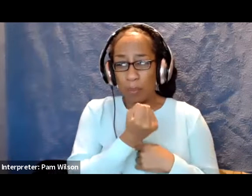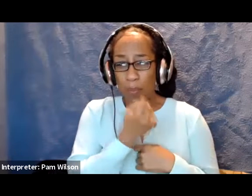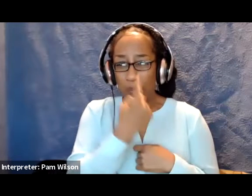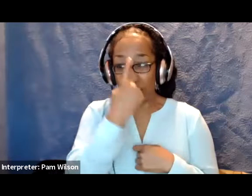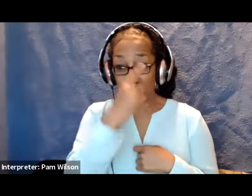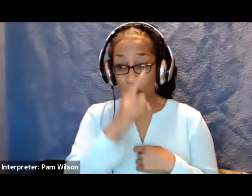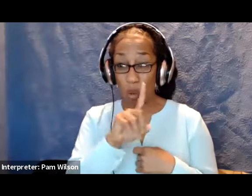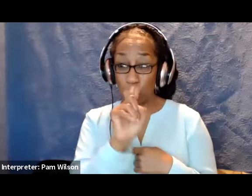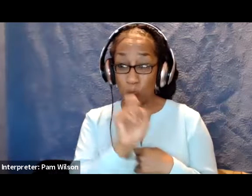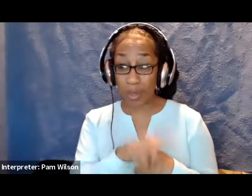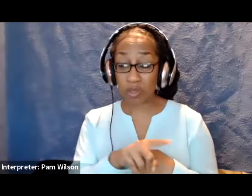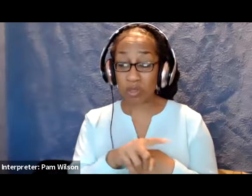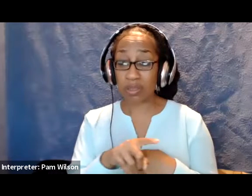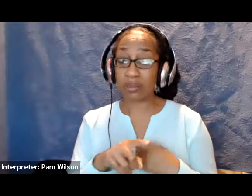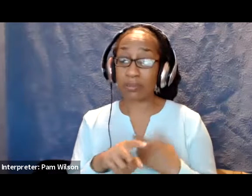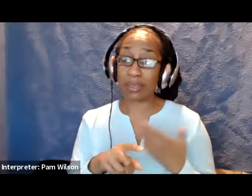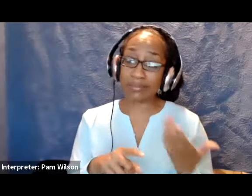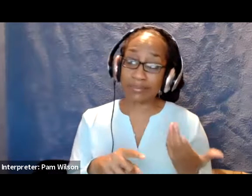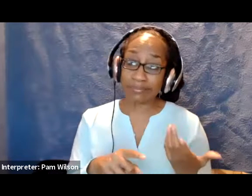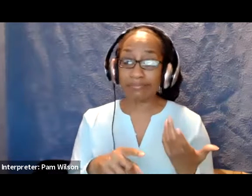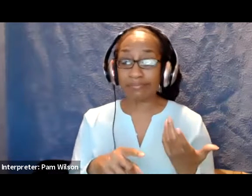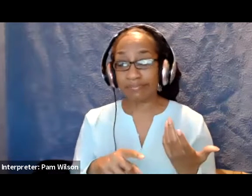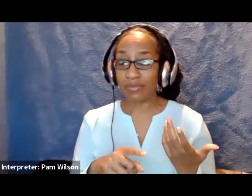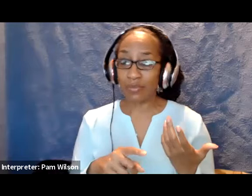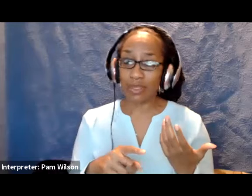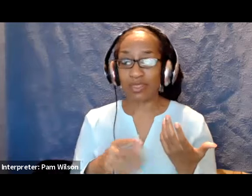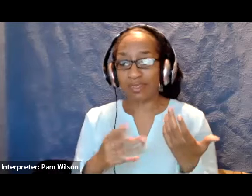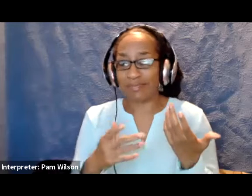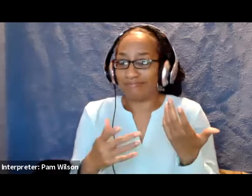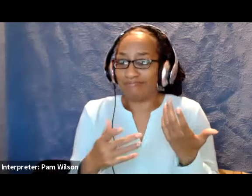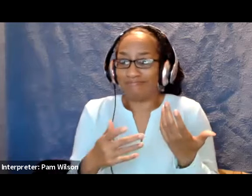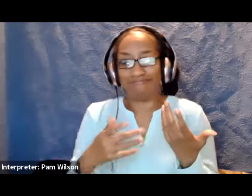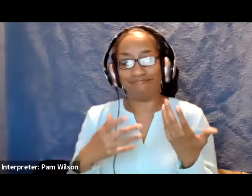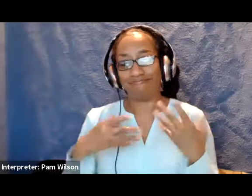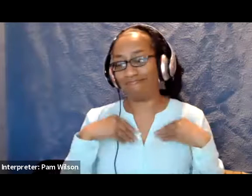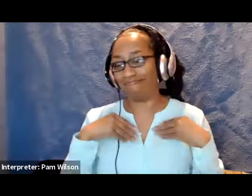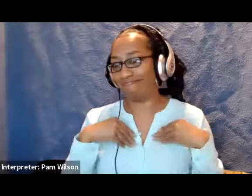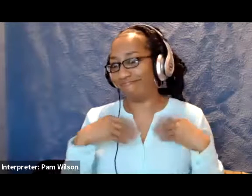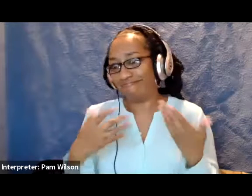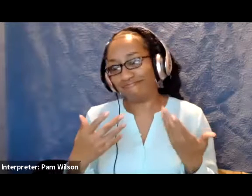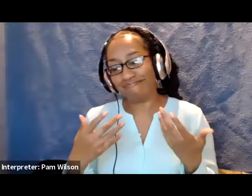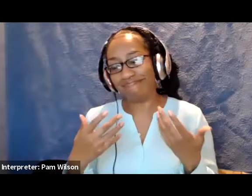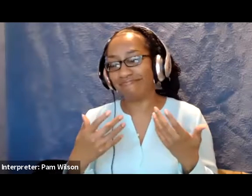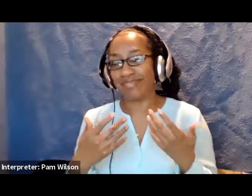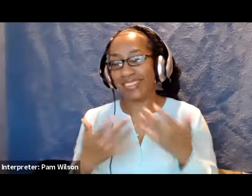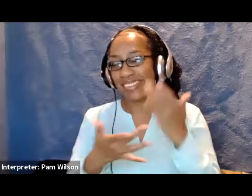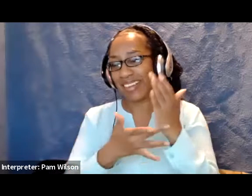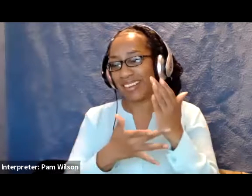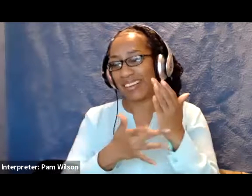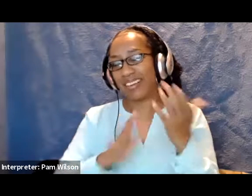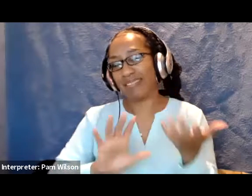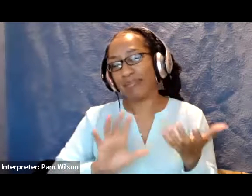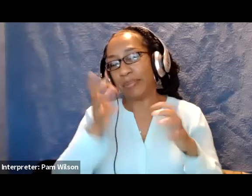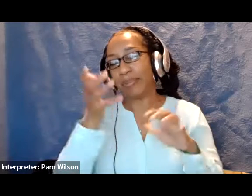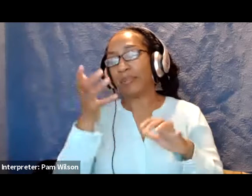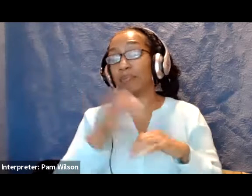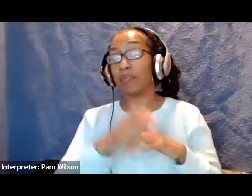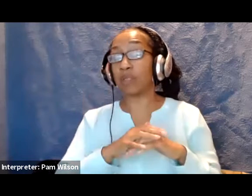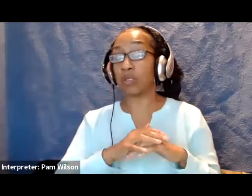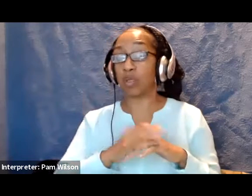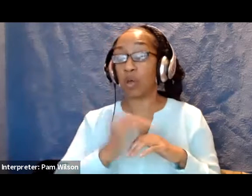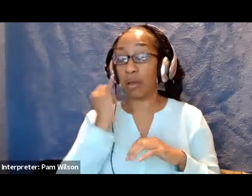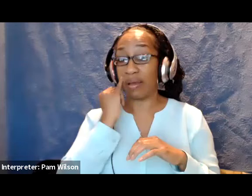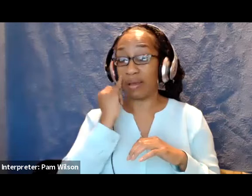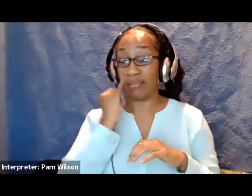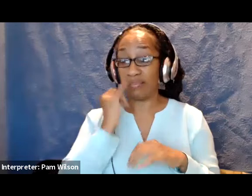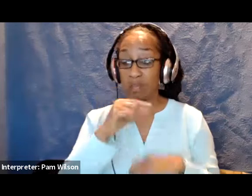but we're kind of rolling with the punches of technology today. So if you do put chat into the Q&A,